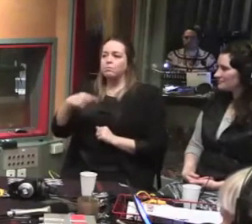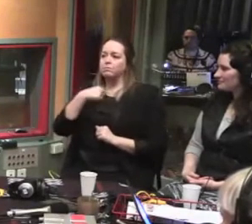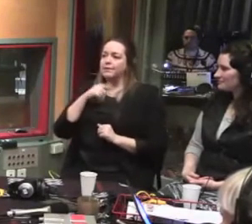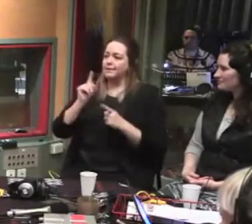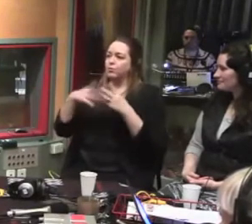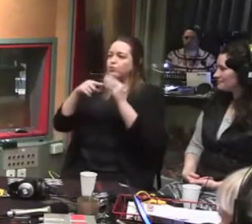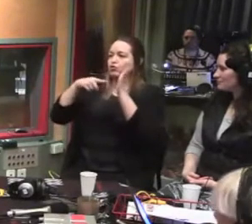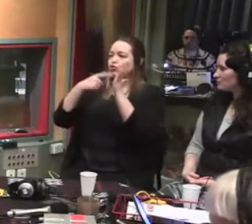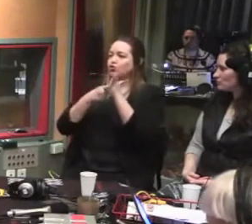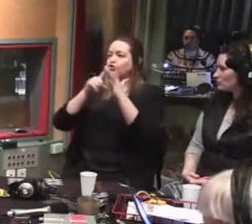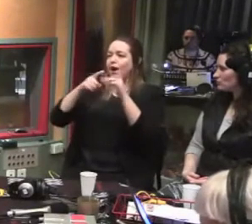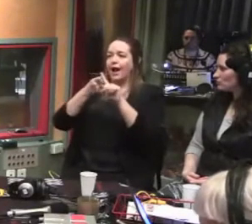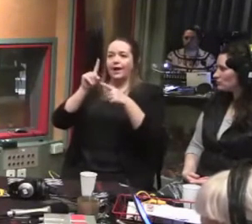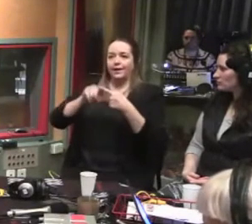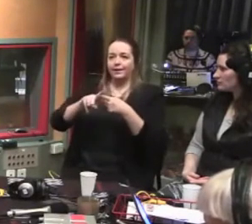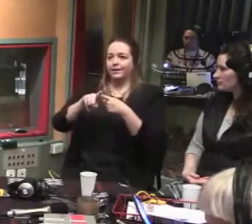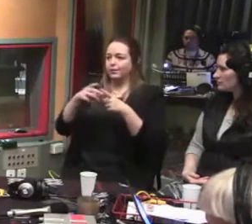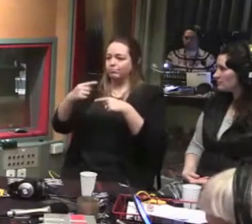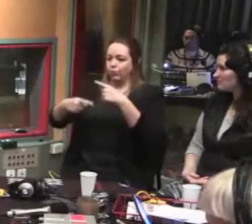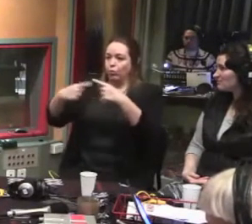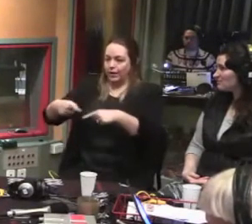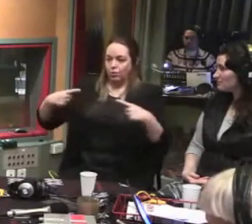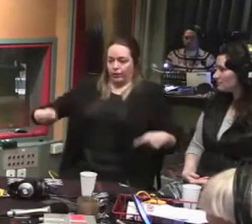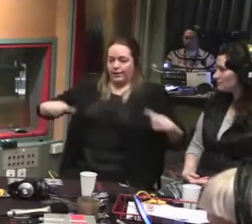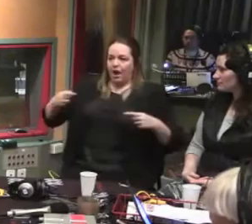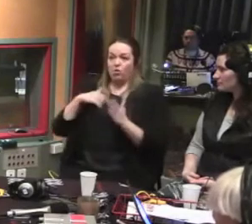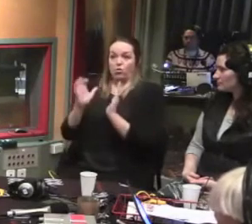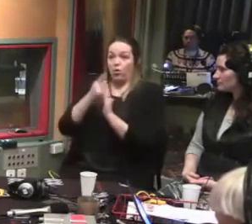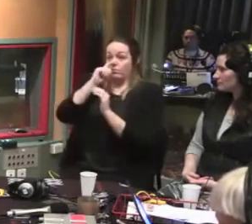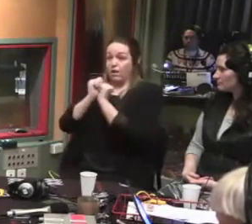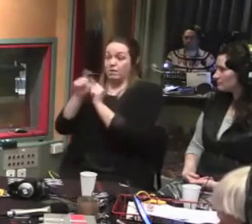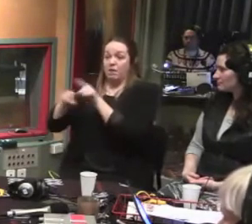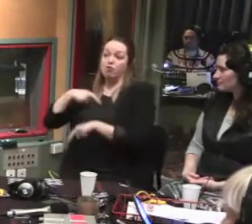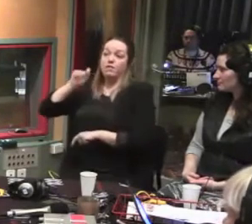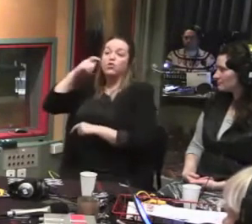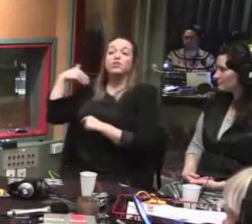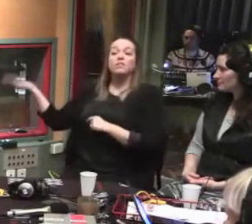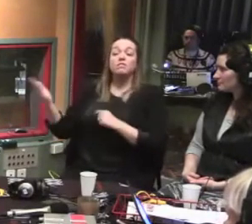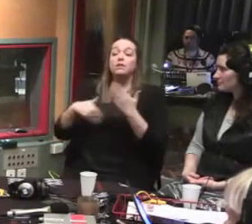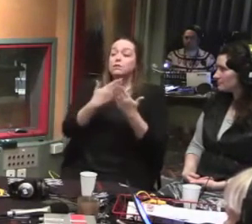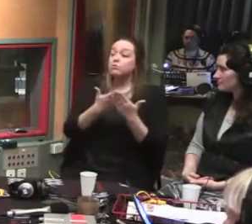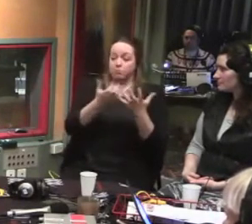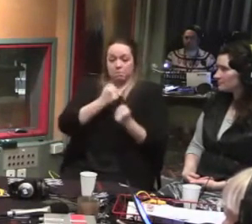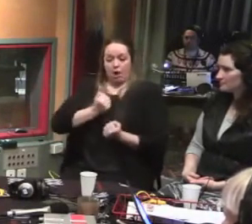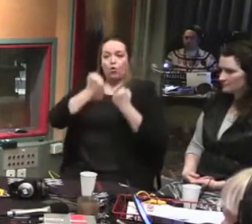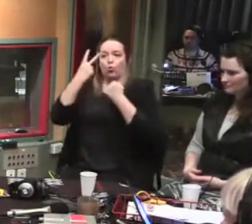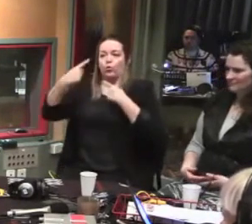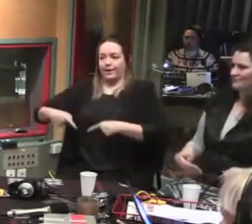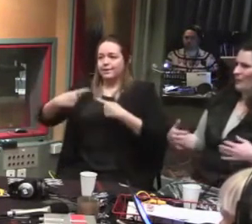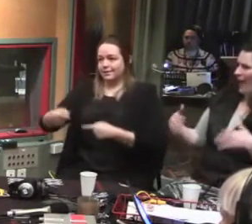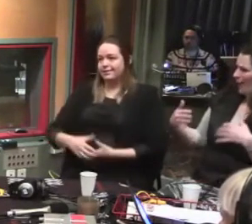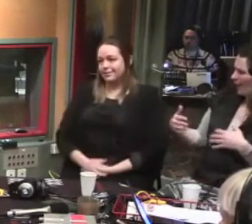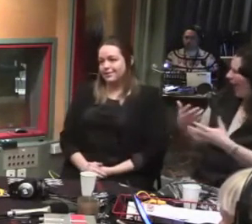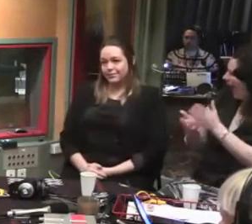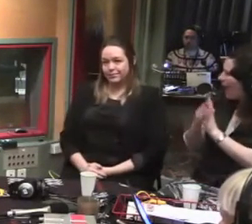my trike. So I just stole my sister and brother's bikes and wouldn't give them back until I got my own two-wheeler bike. How does a blind kid